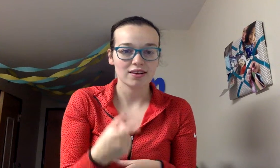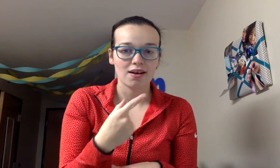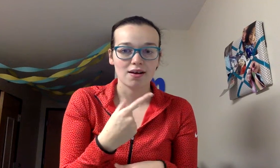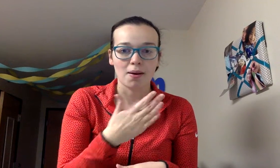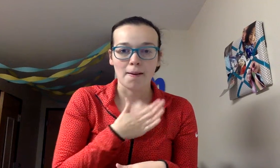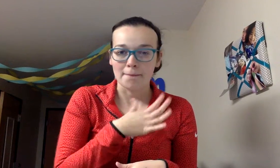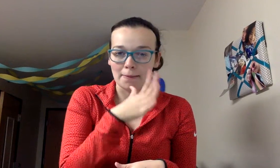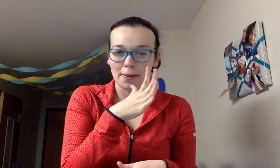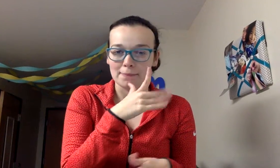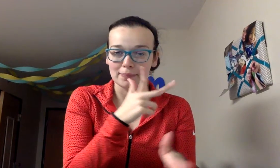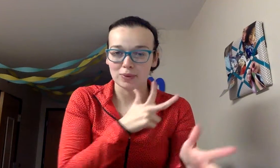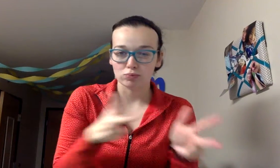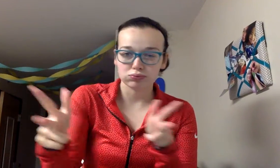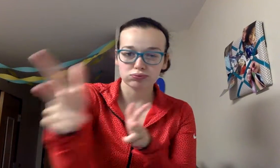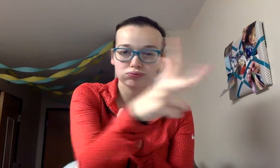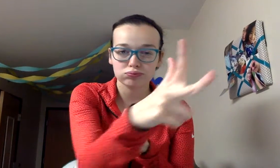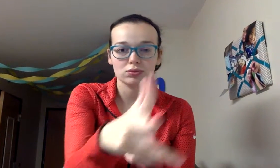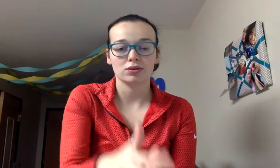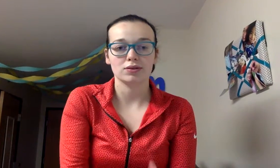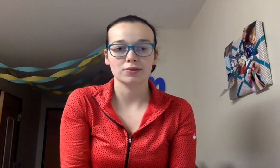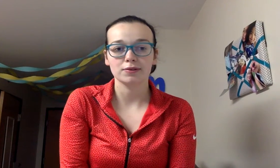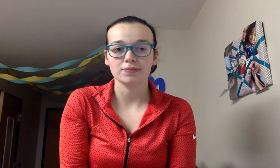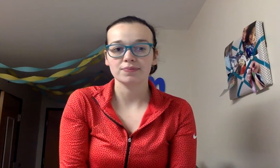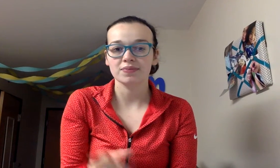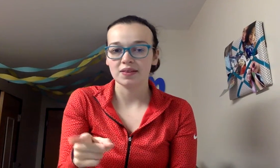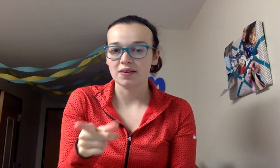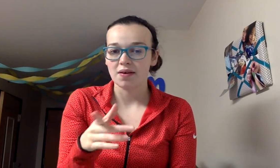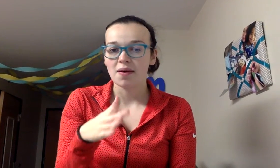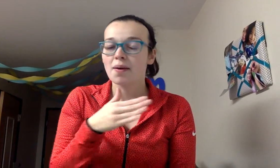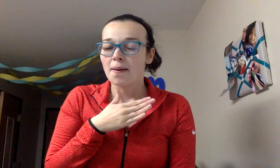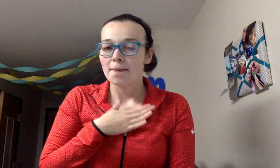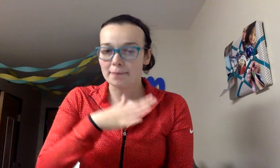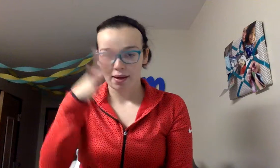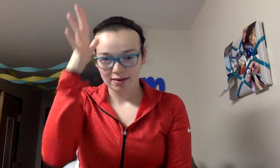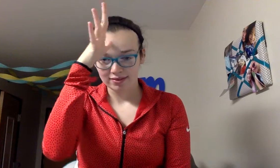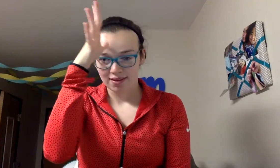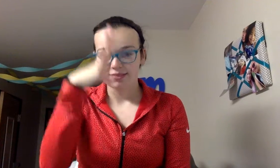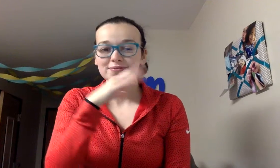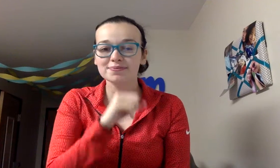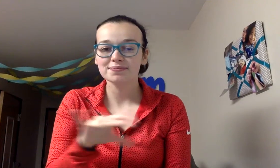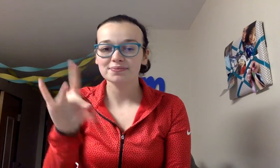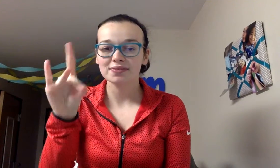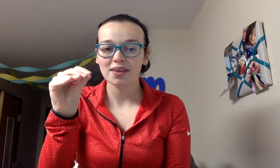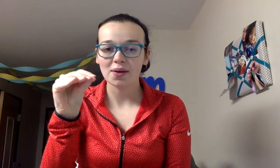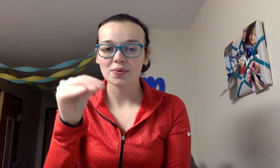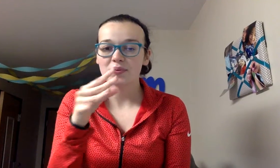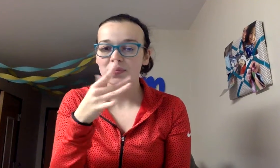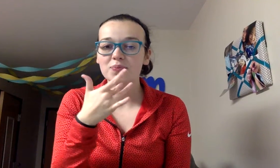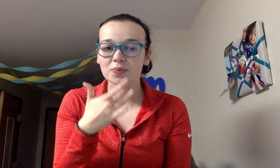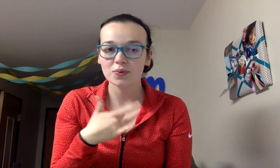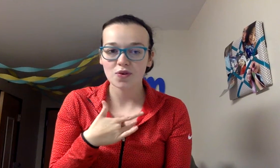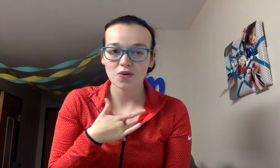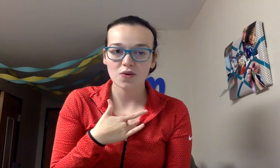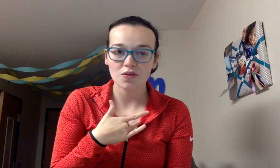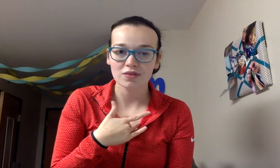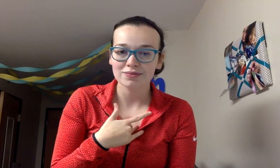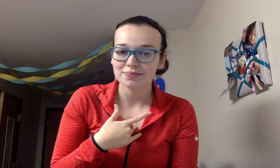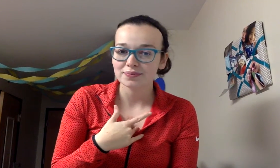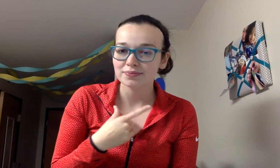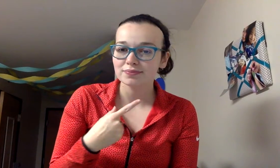This is my father on his 80th birthday. There is this notion of have fun all the time. Have a sense of fun and wonder.